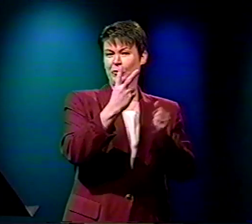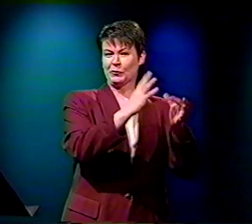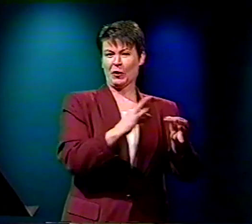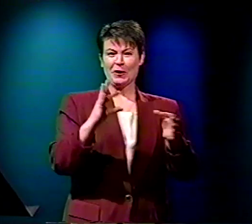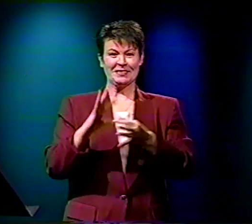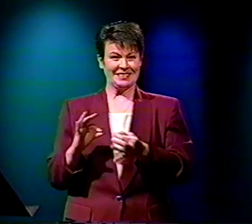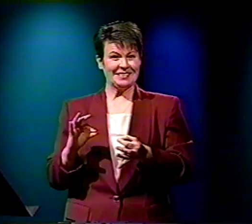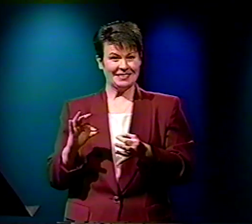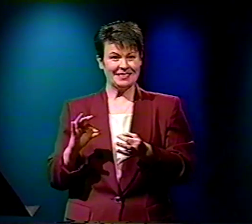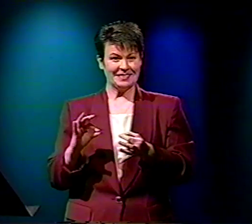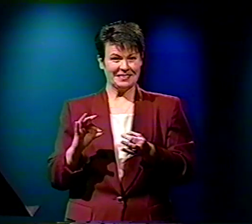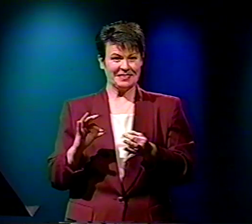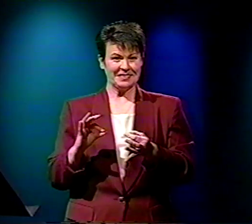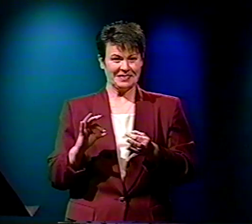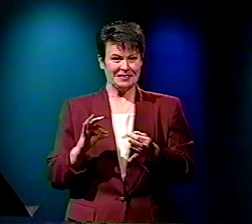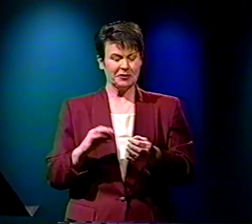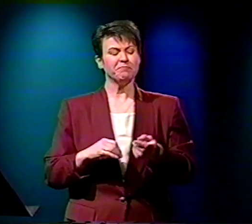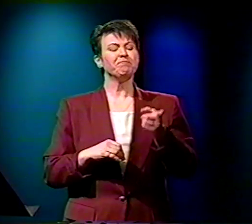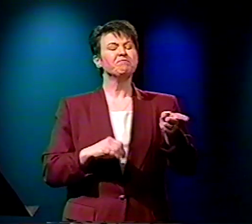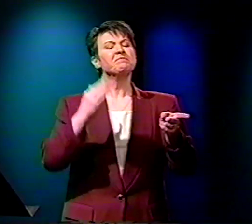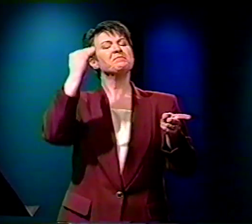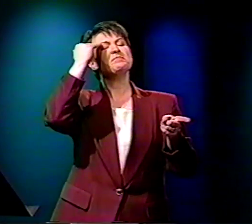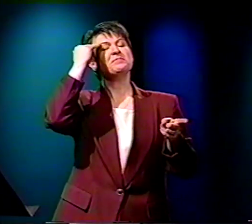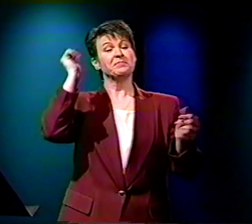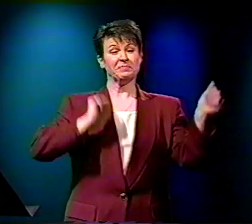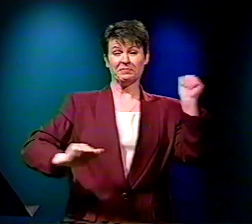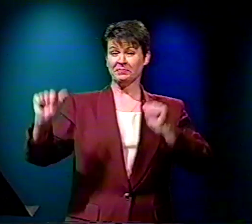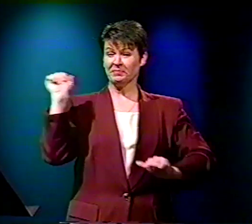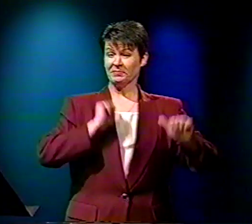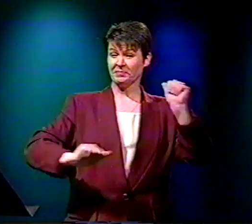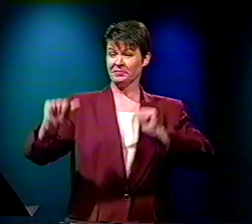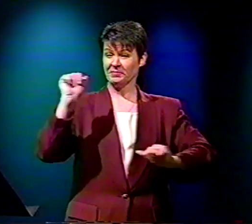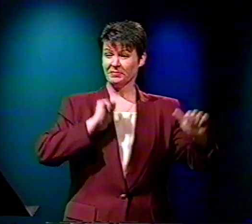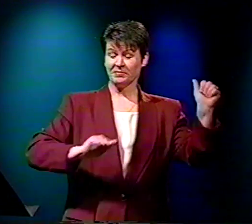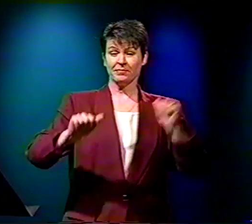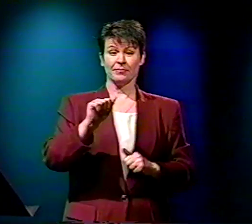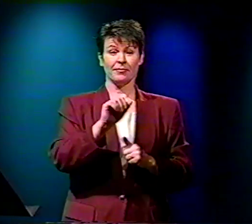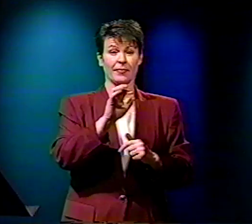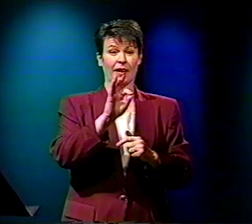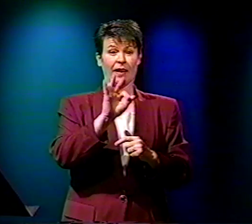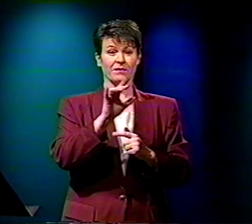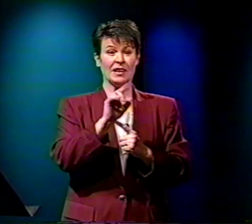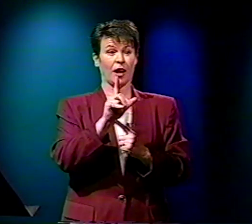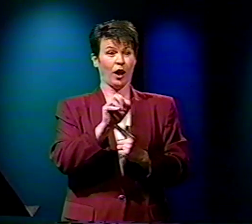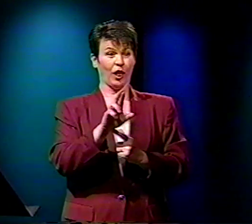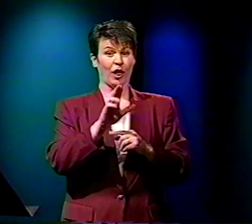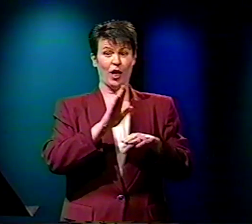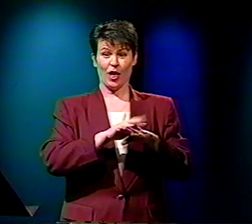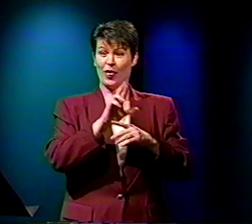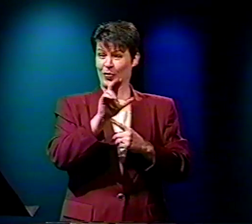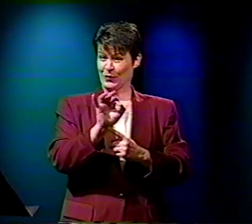I'd like to close with two stories. Are you familiar with the play Fiddler on the